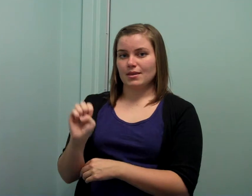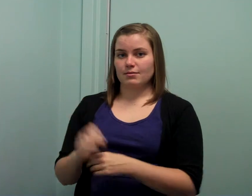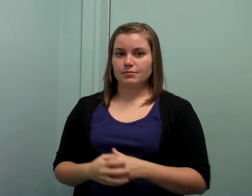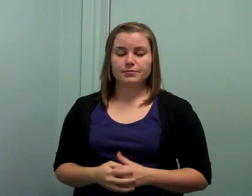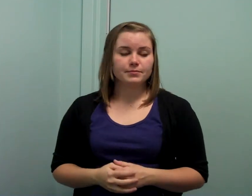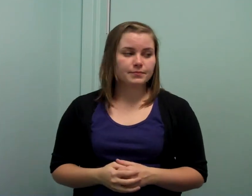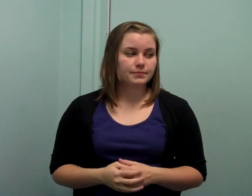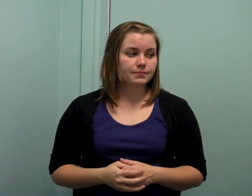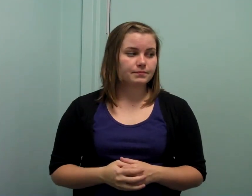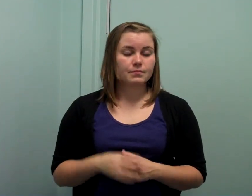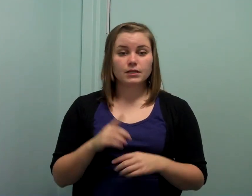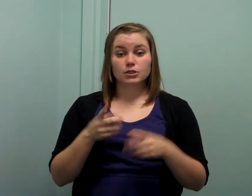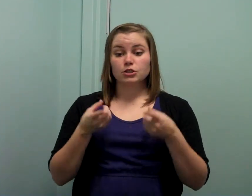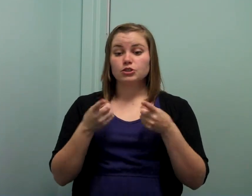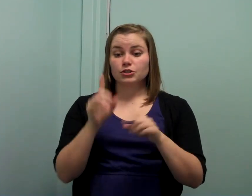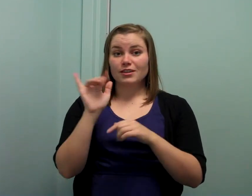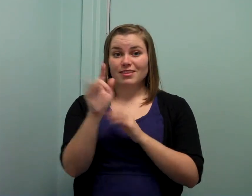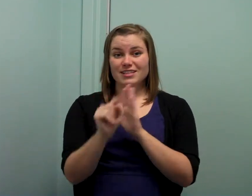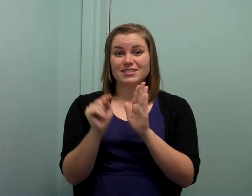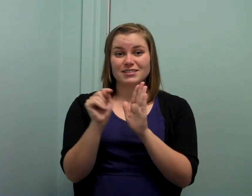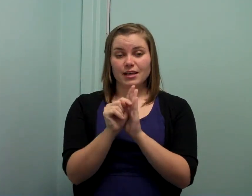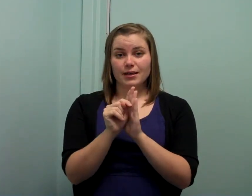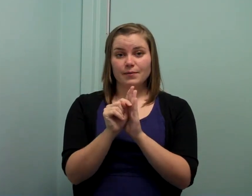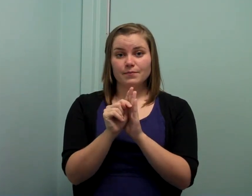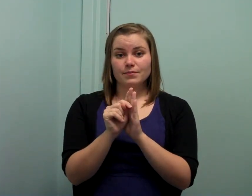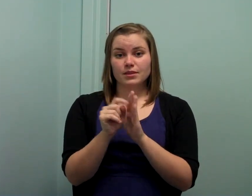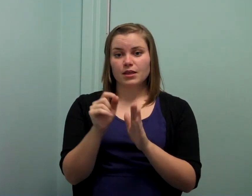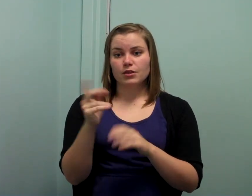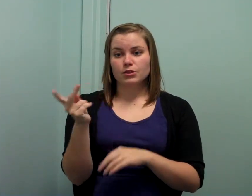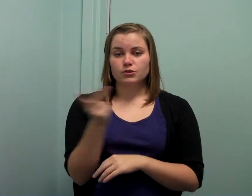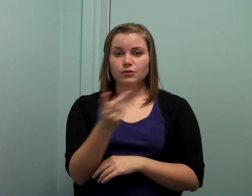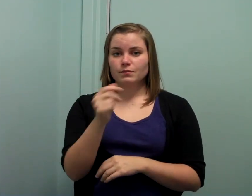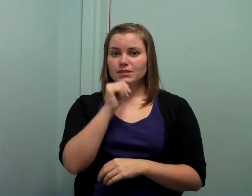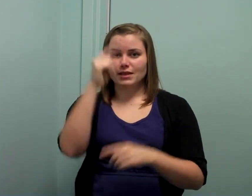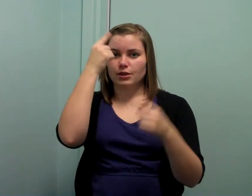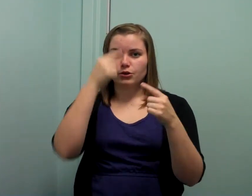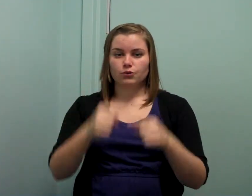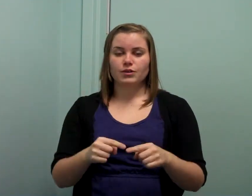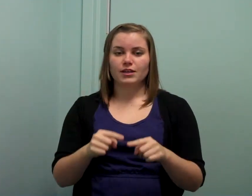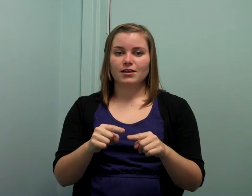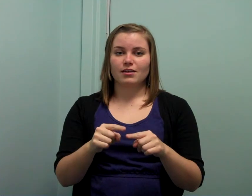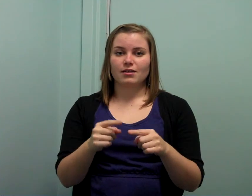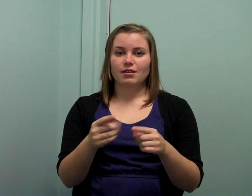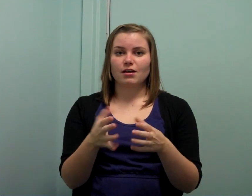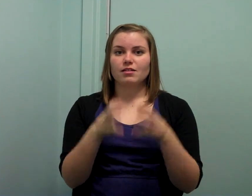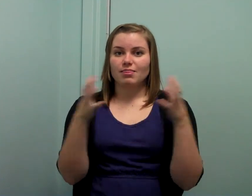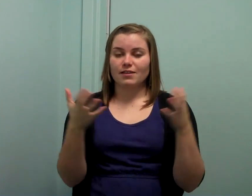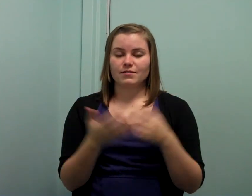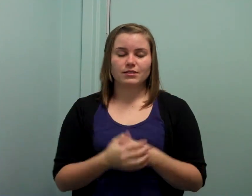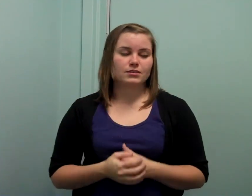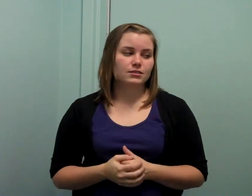Now, at that time, there was very little that the two agreed upon. After all, Hamilton thought we should have had a